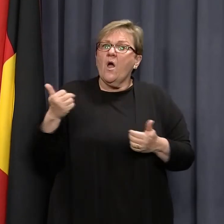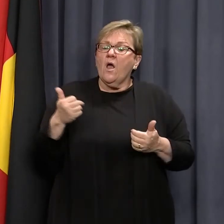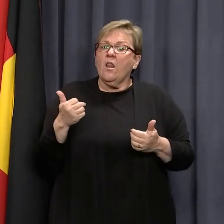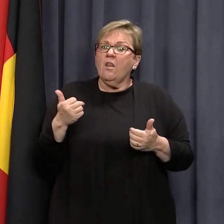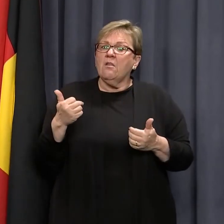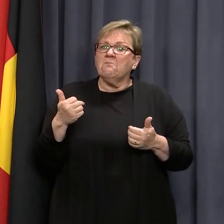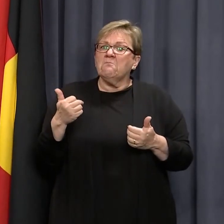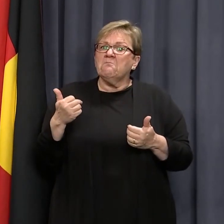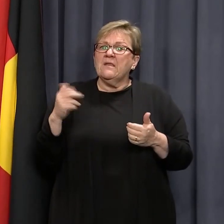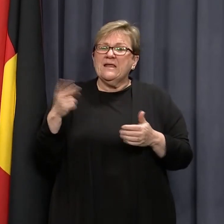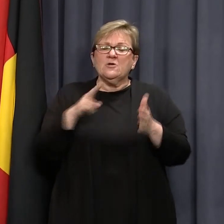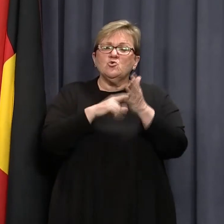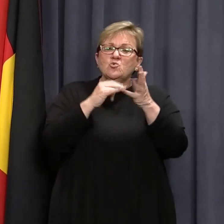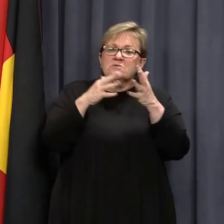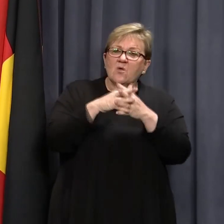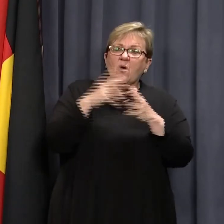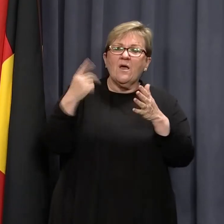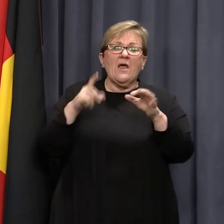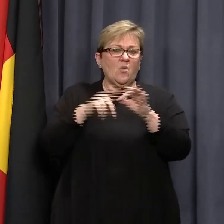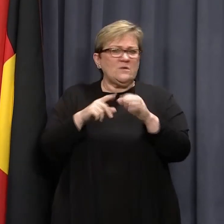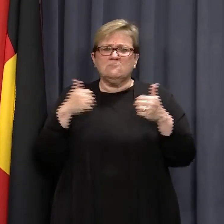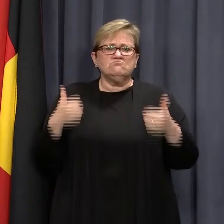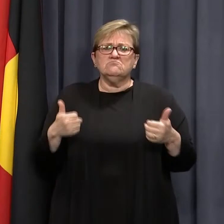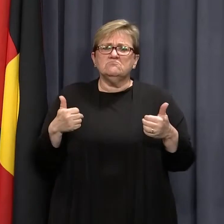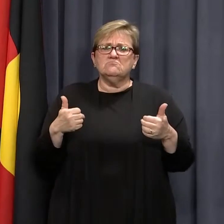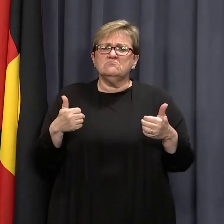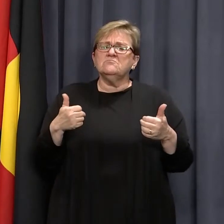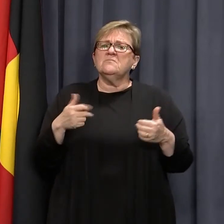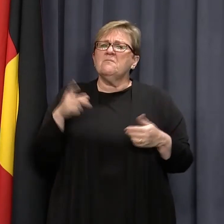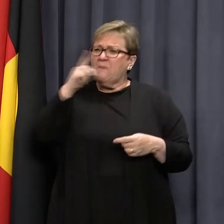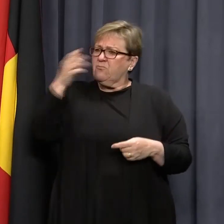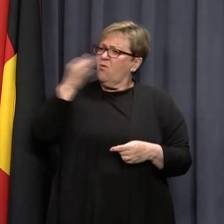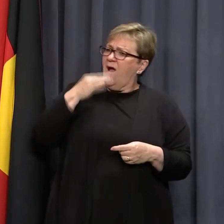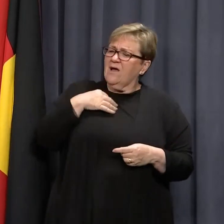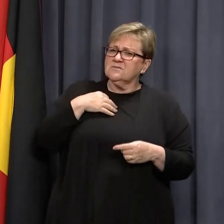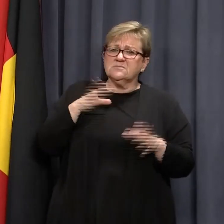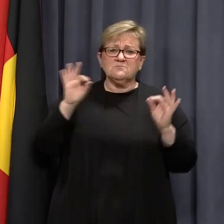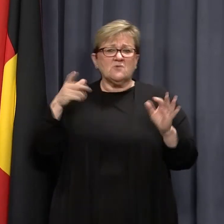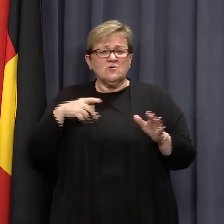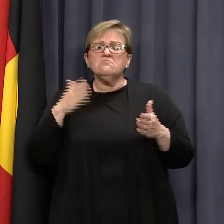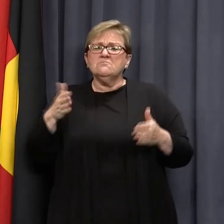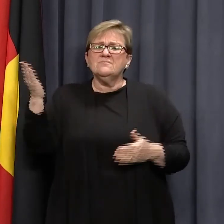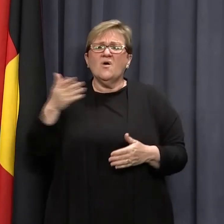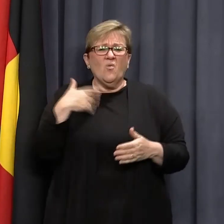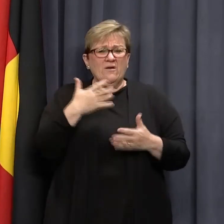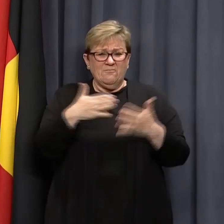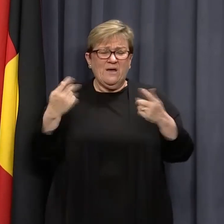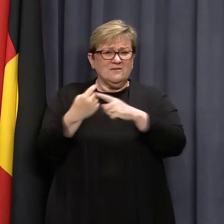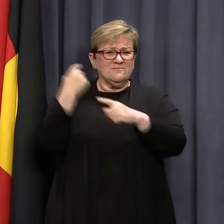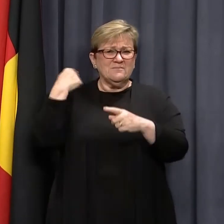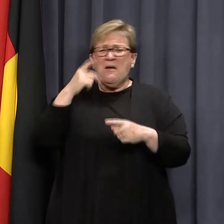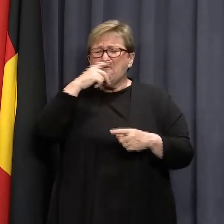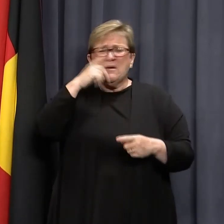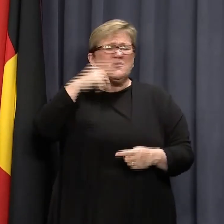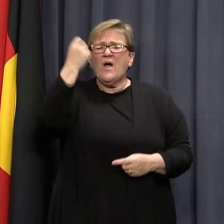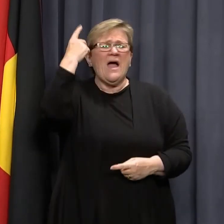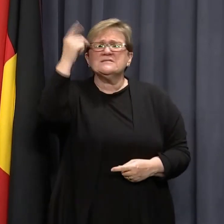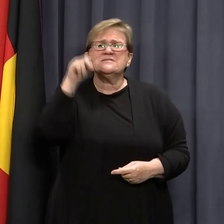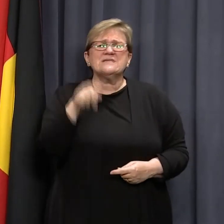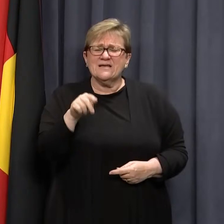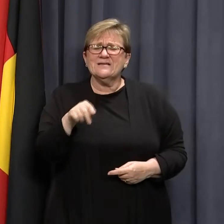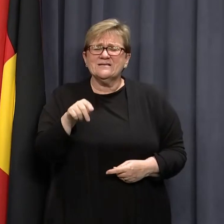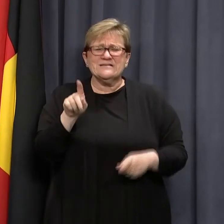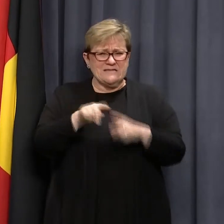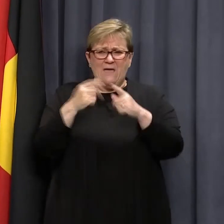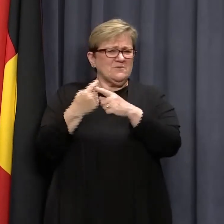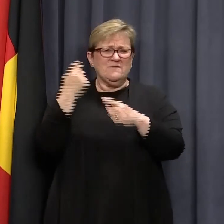in both New South Wales and Queensland at the moment. So, and we've done this on a number of times before, and people understand that, and